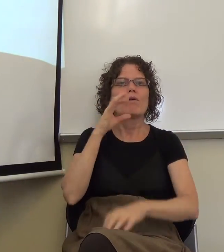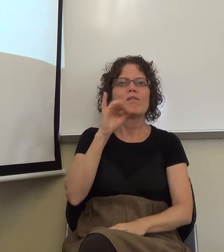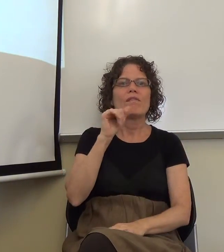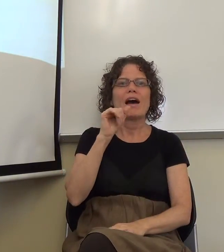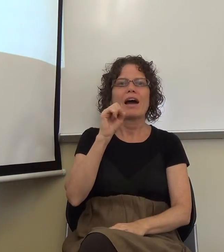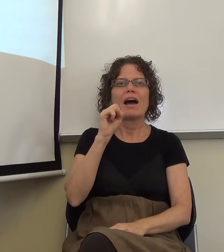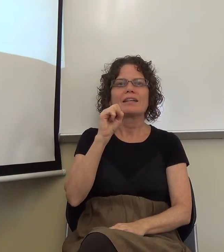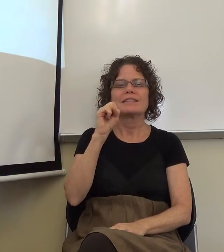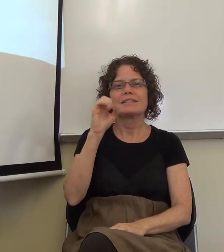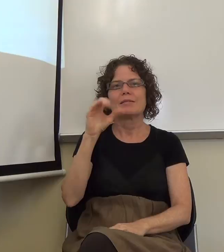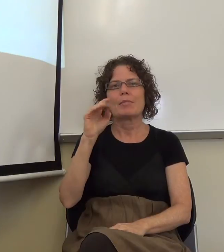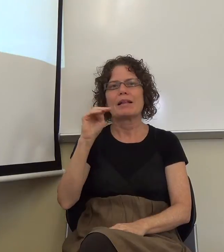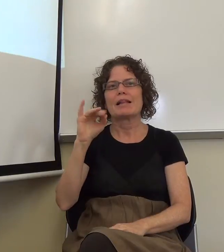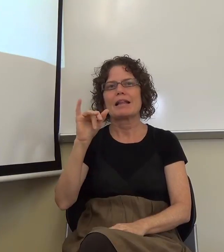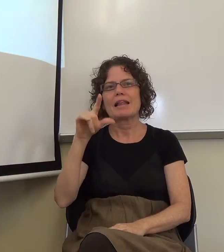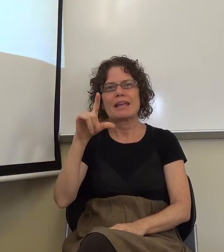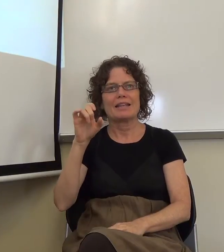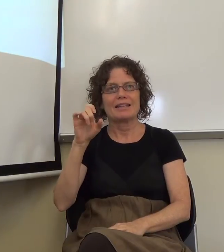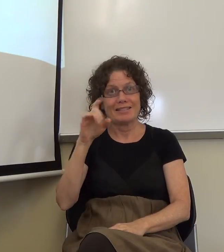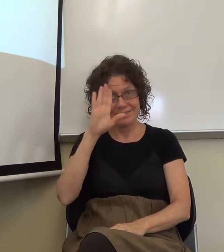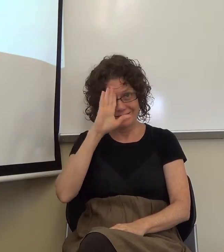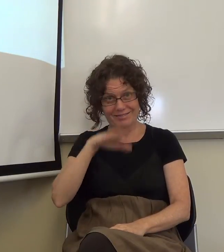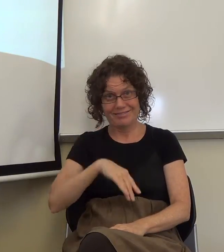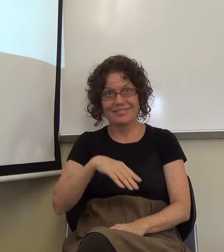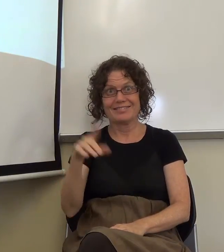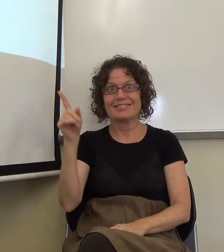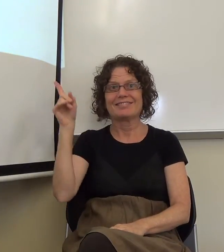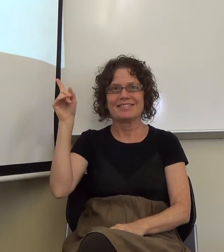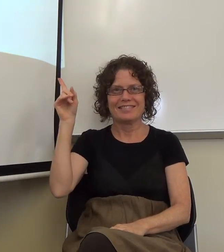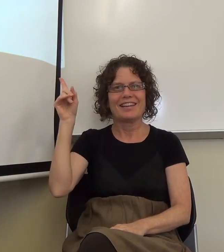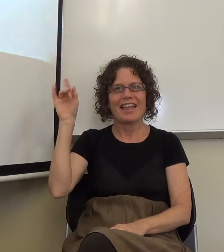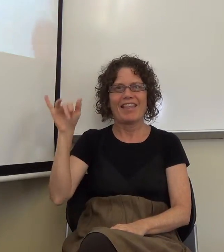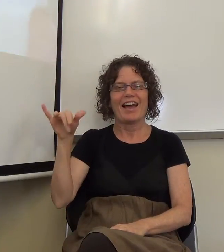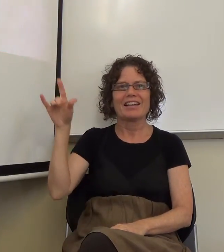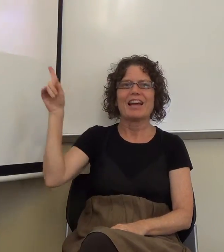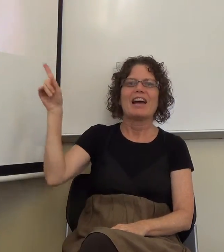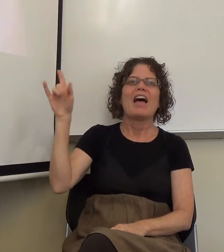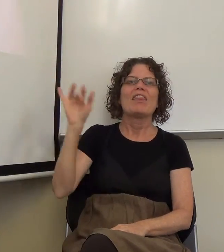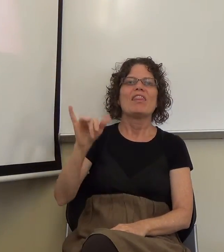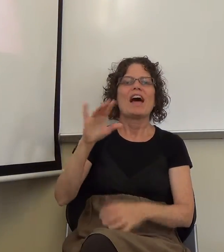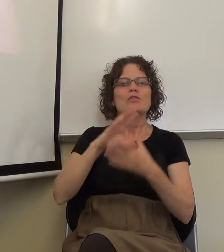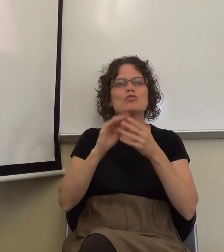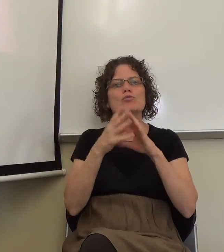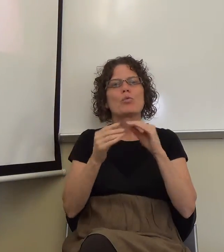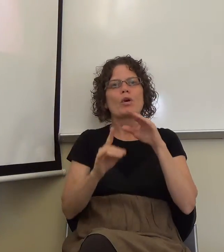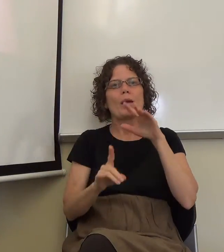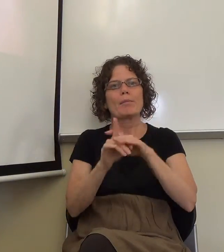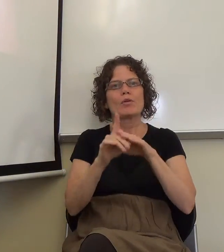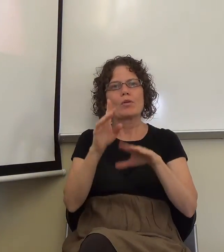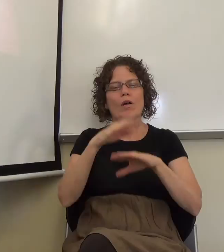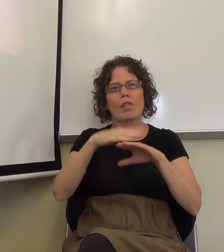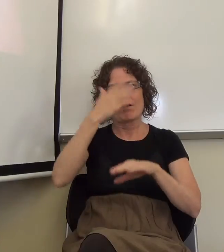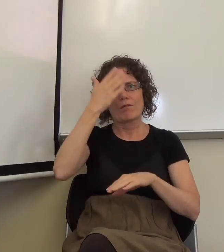That one's pretty straightforward. That story appeared on the front page of the newspaper,